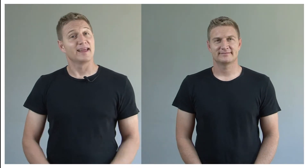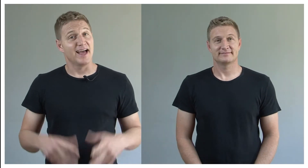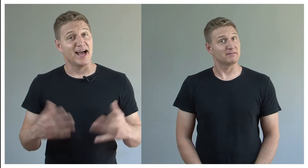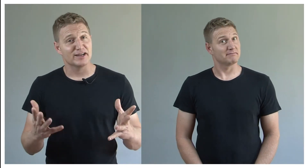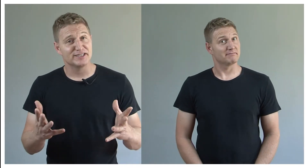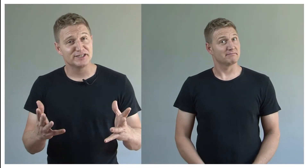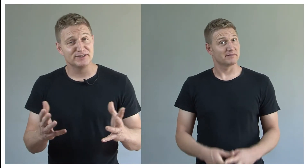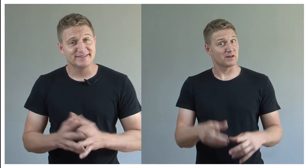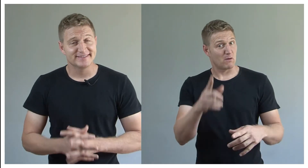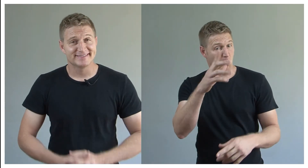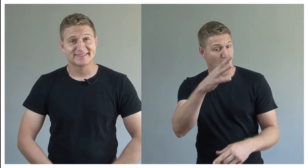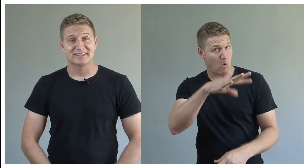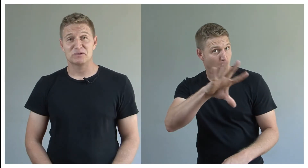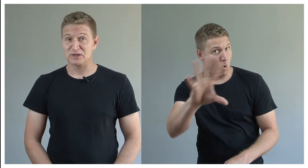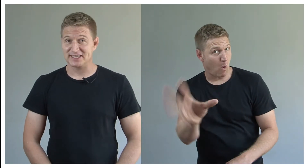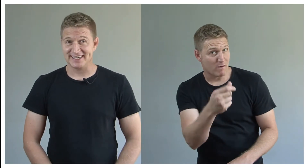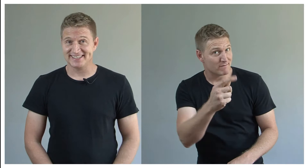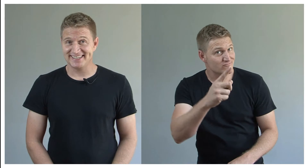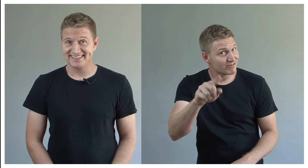How did you do? Was it easy?